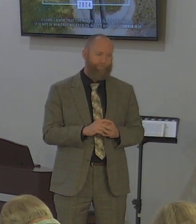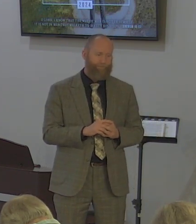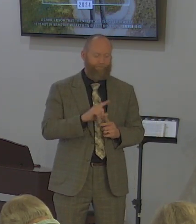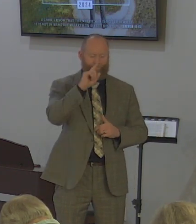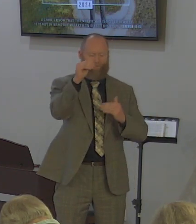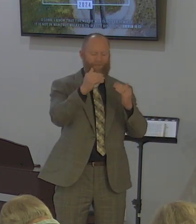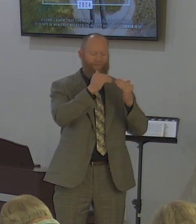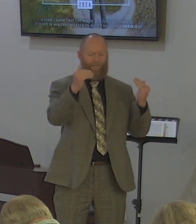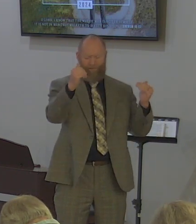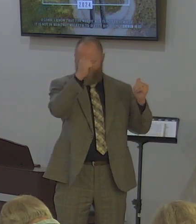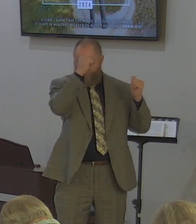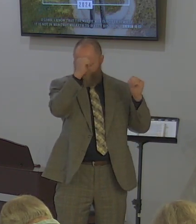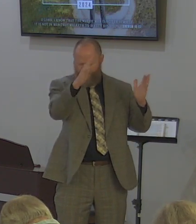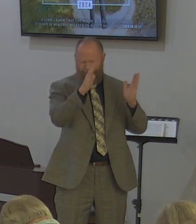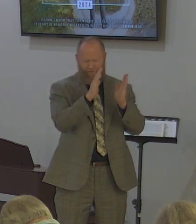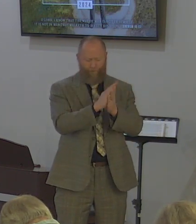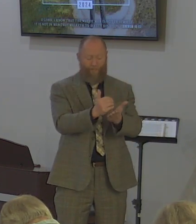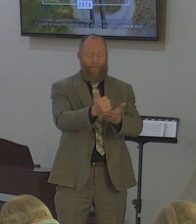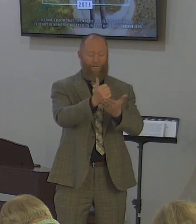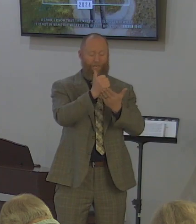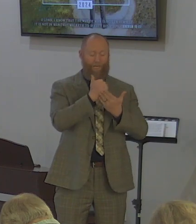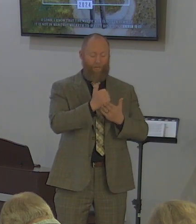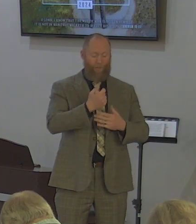Heavenly Father, I pray You'd help us.